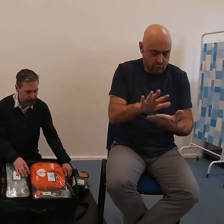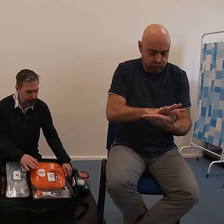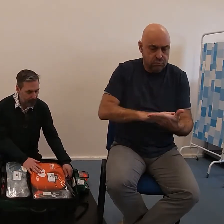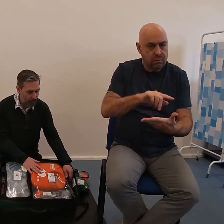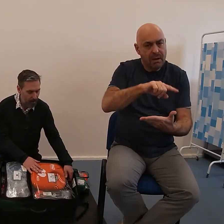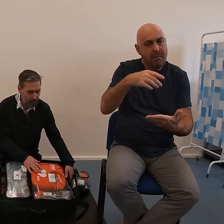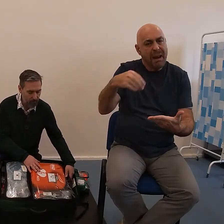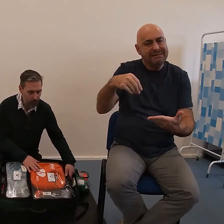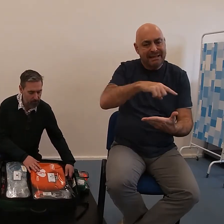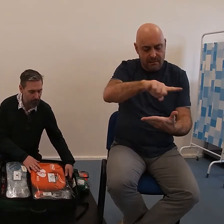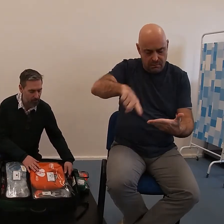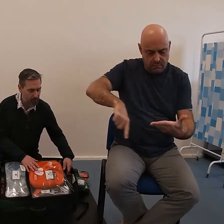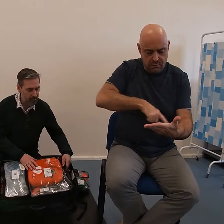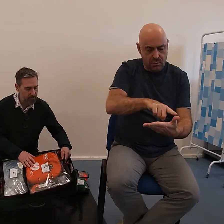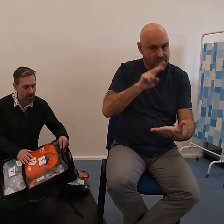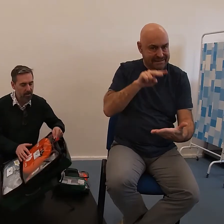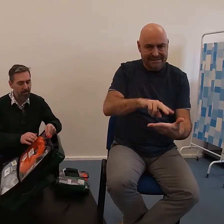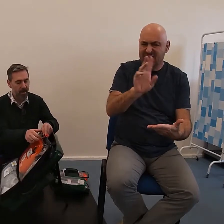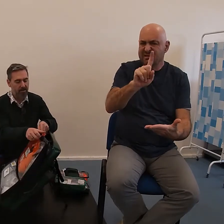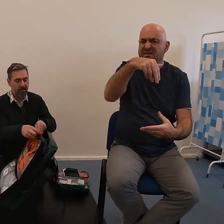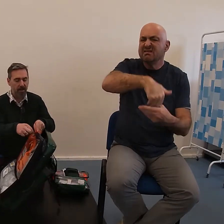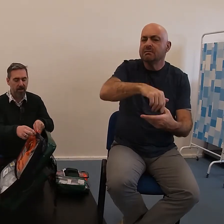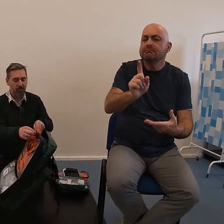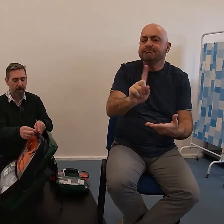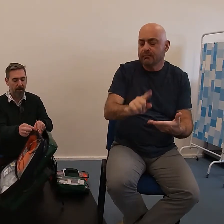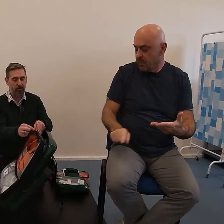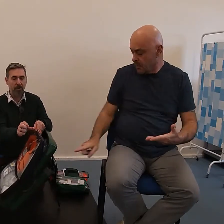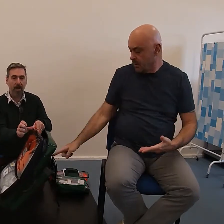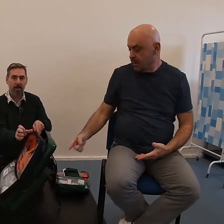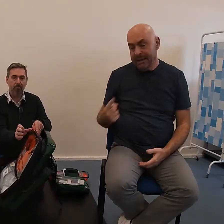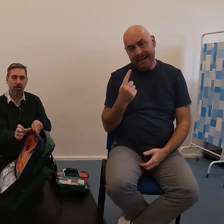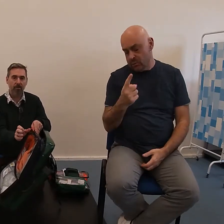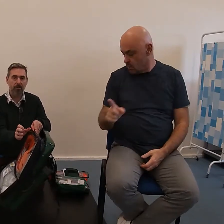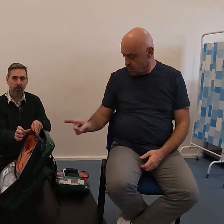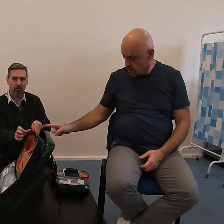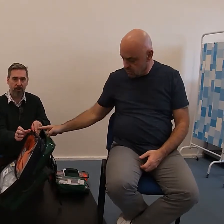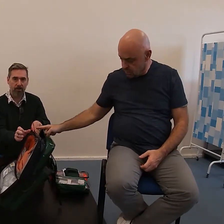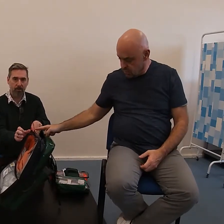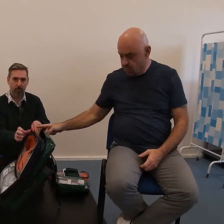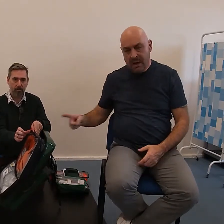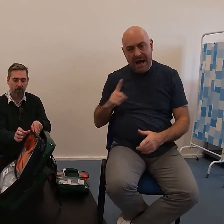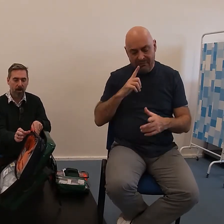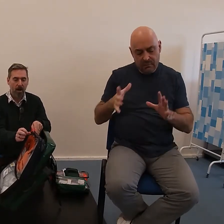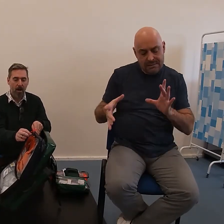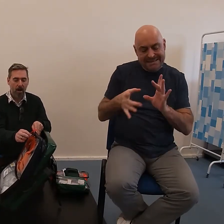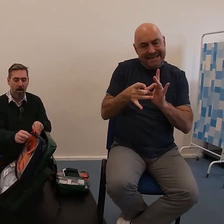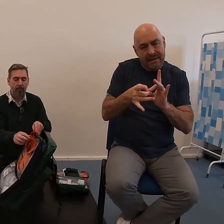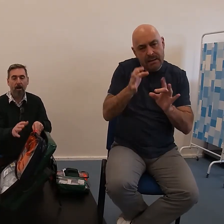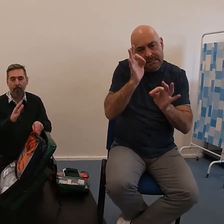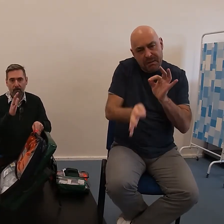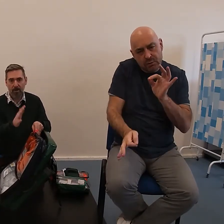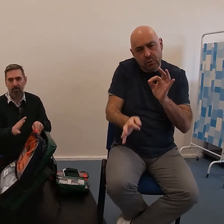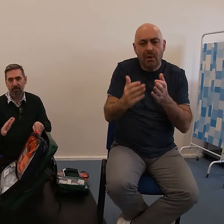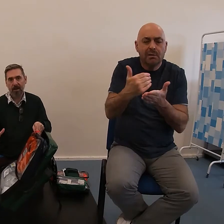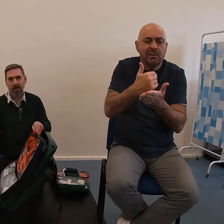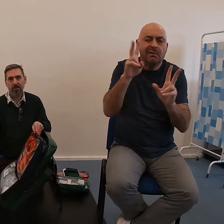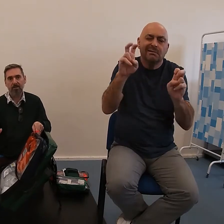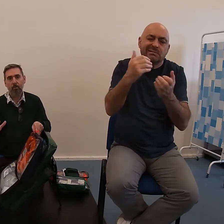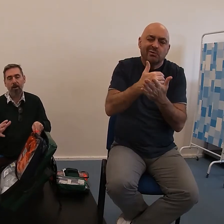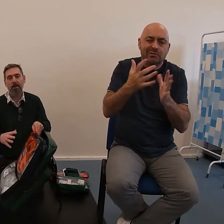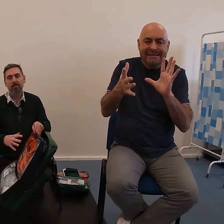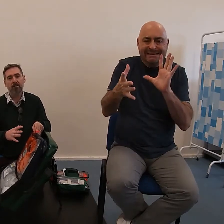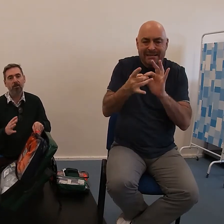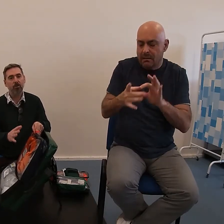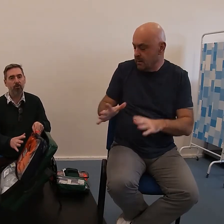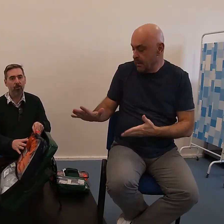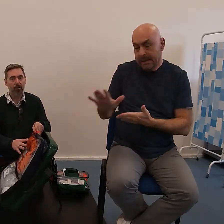contents. You'll also notice that each pouch has one of these security seals. The reason for that is